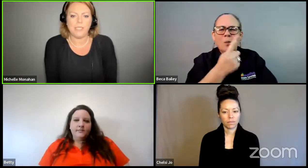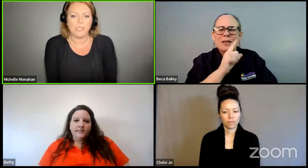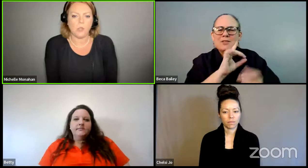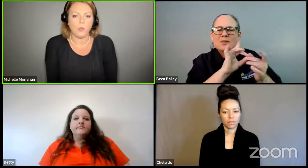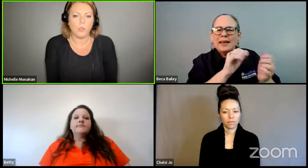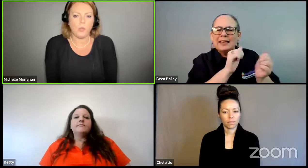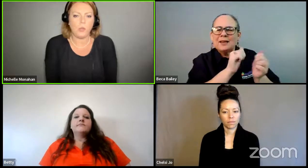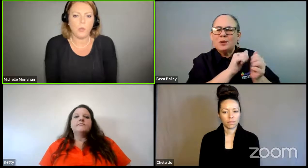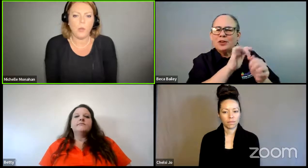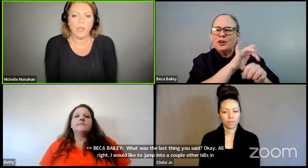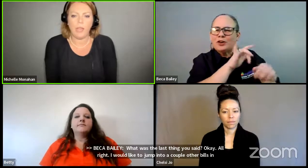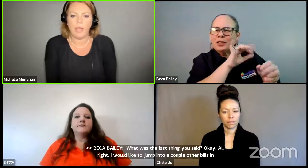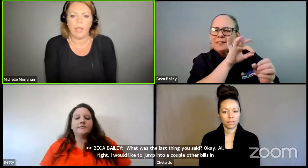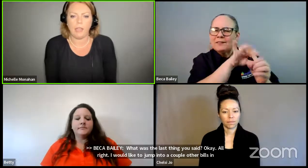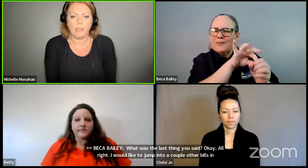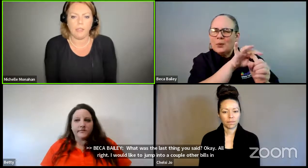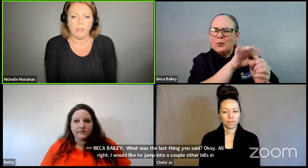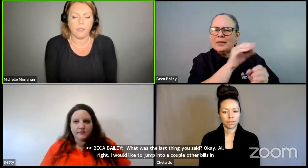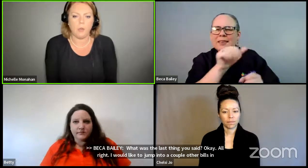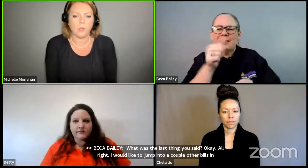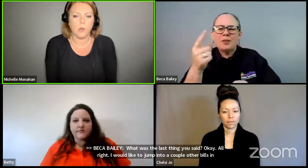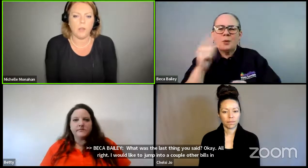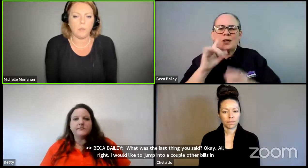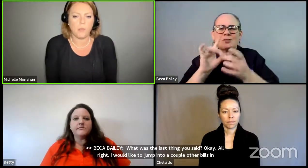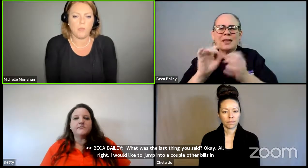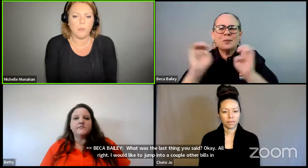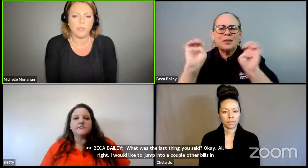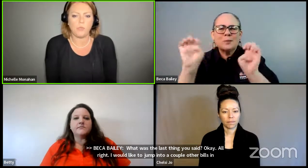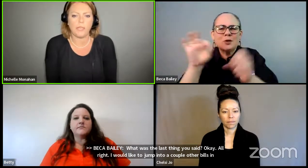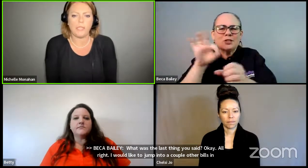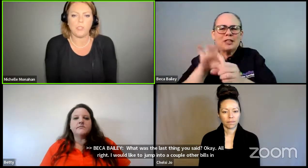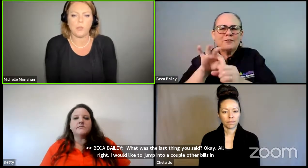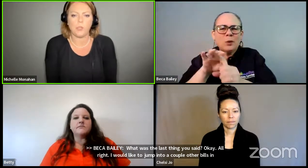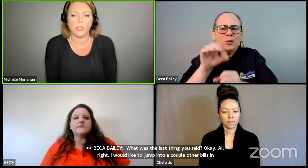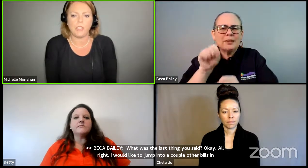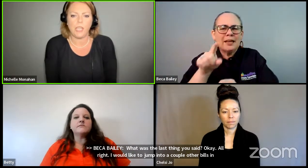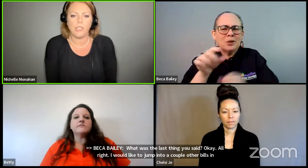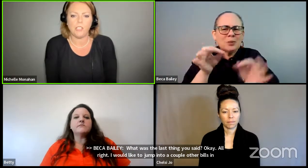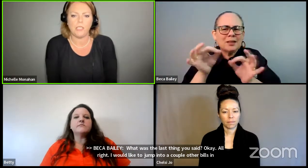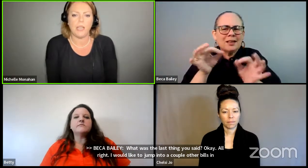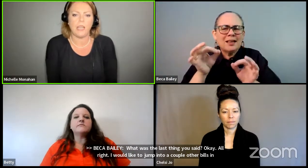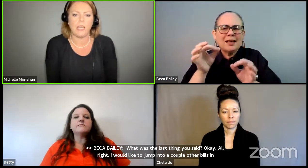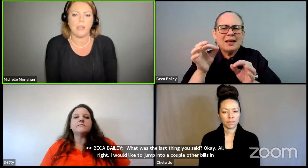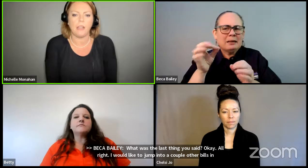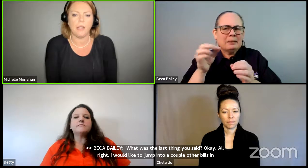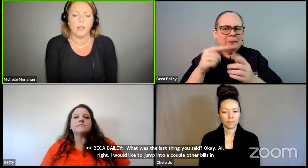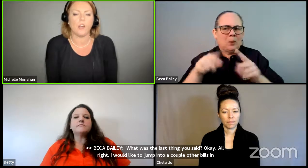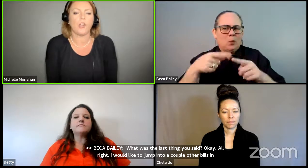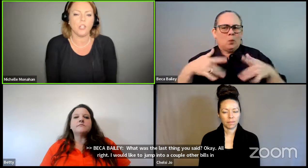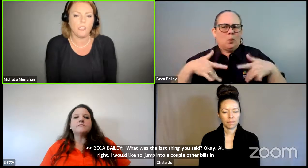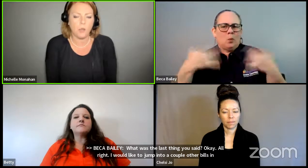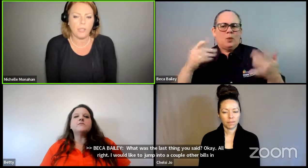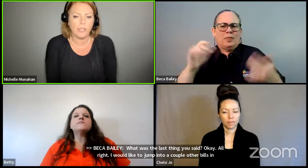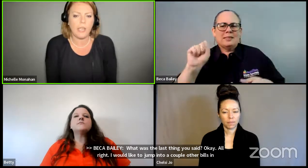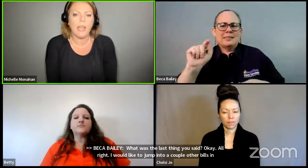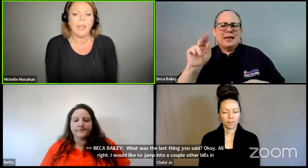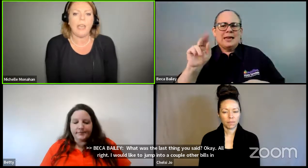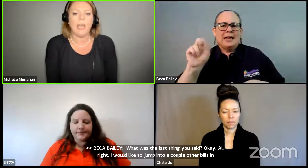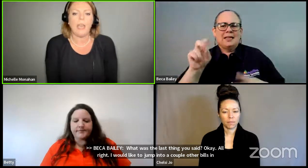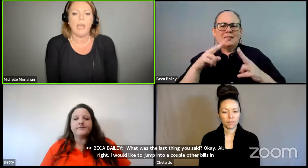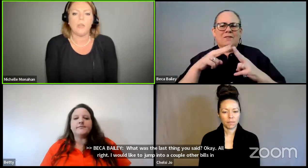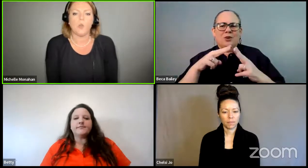HB 2602, and there was one bill that was related to early education or early